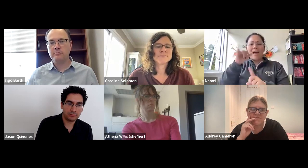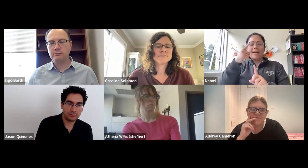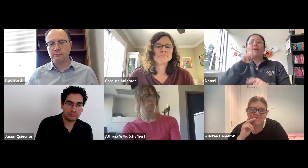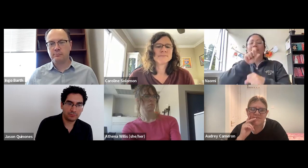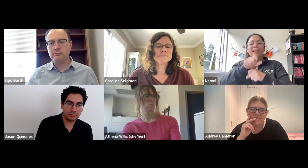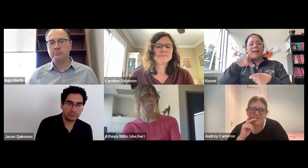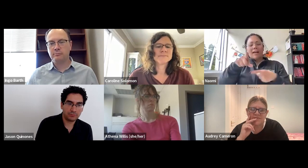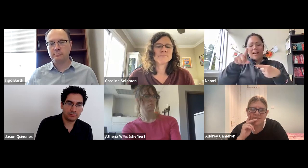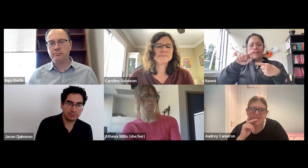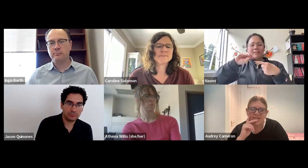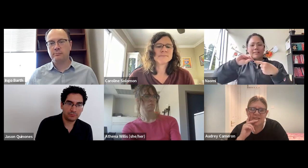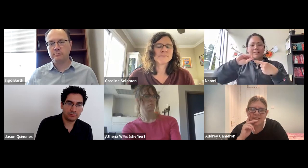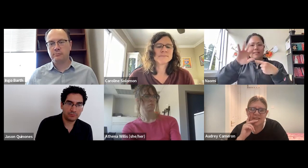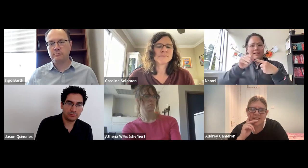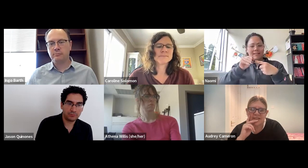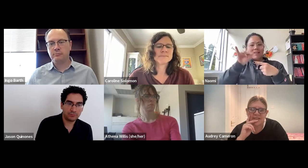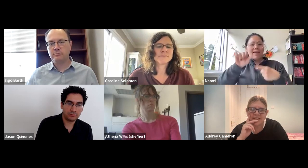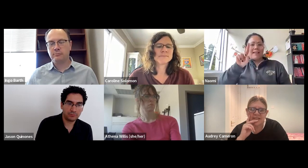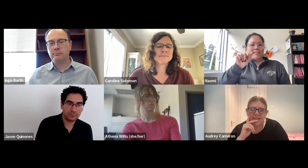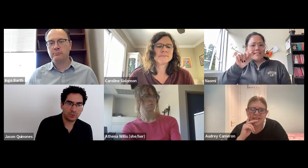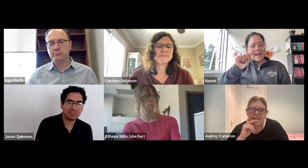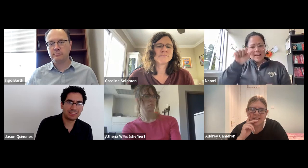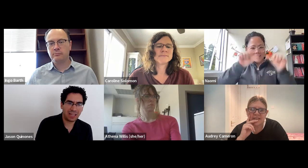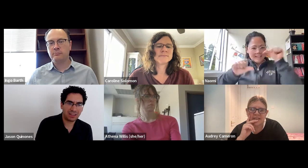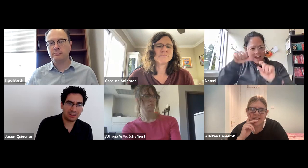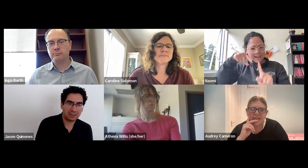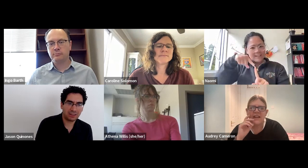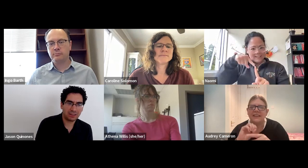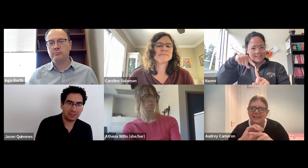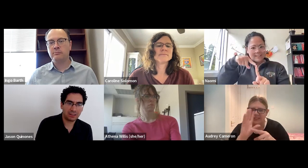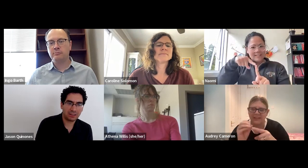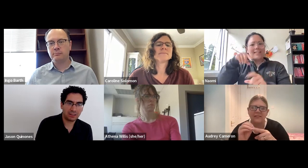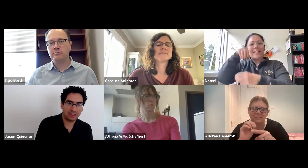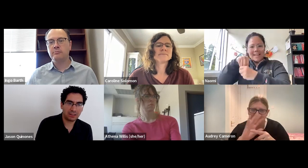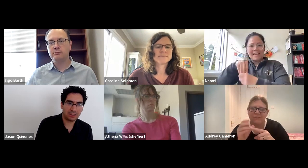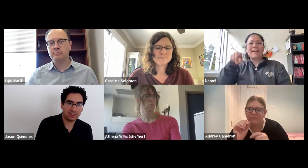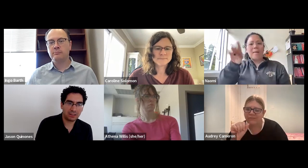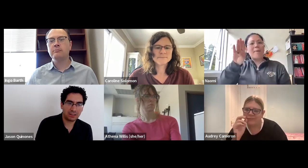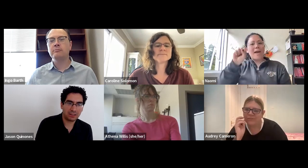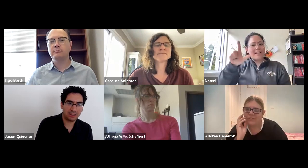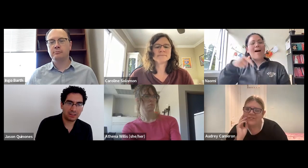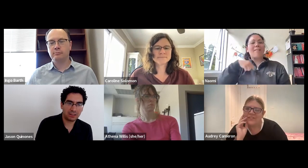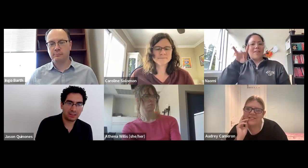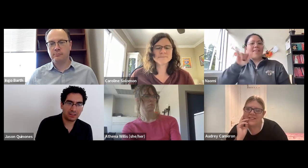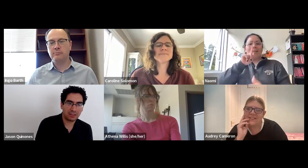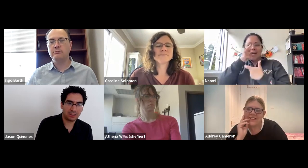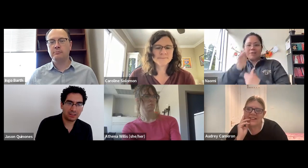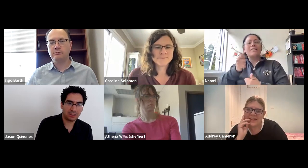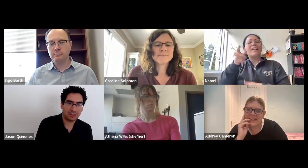signs could work. For example, something like this, that's data science. Yeah, data, huh? And BSL, that's